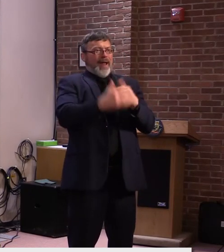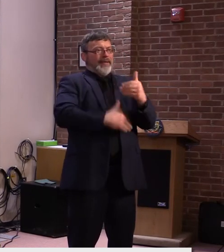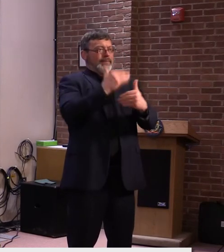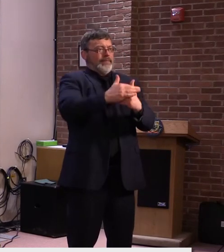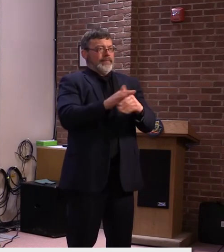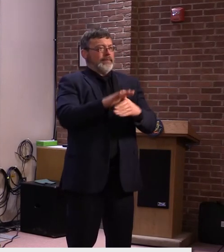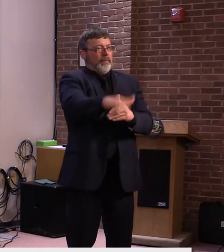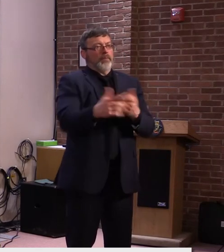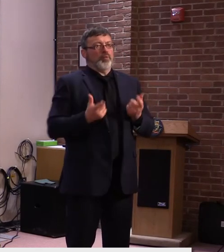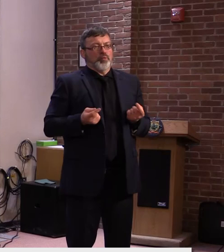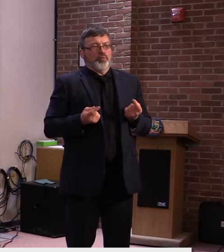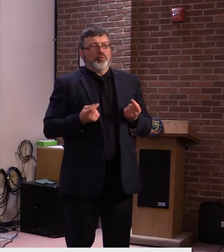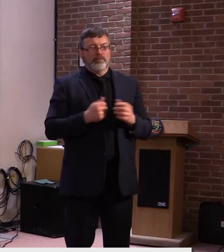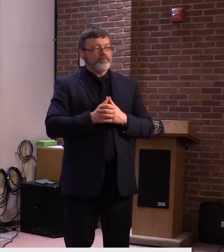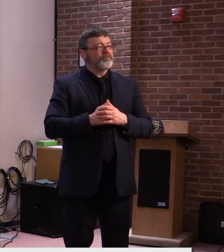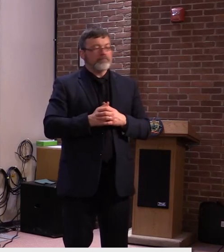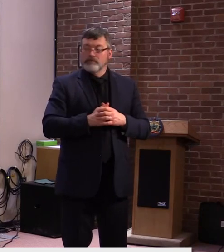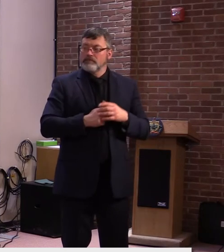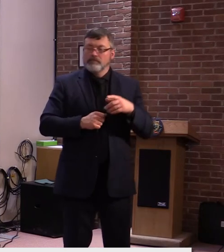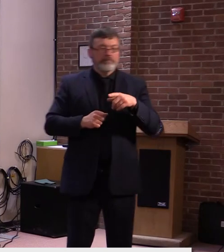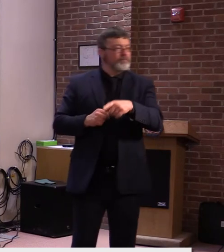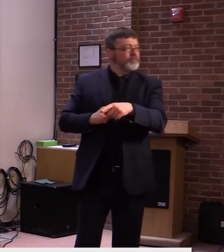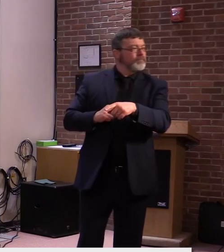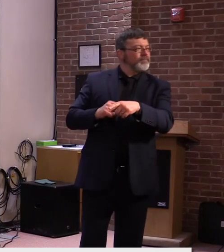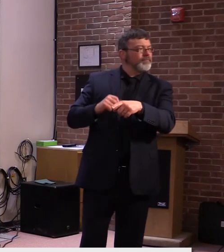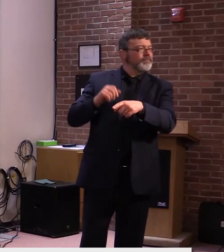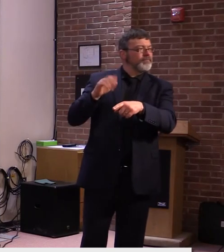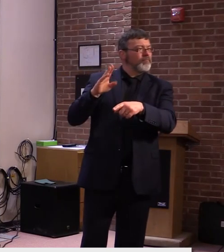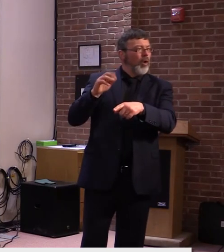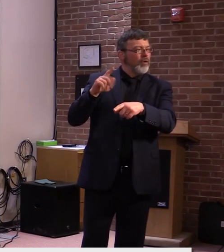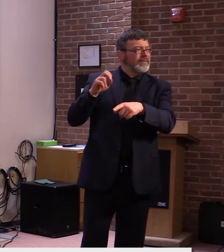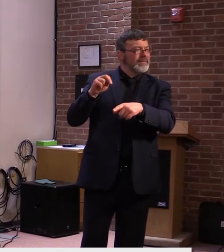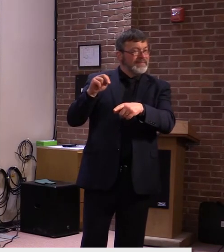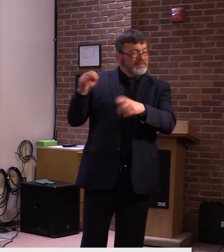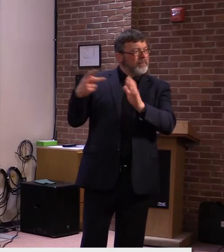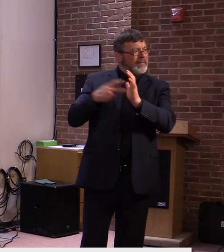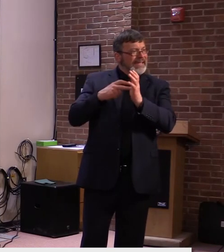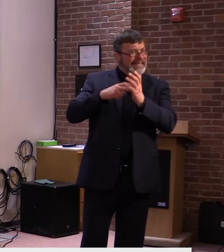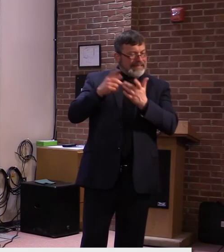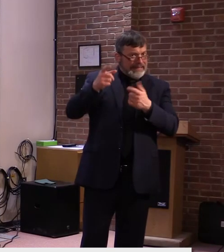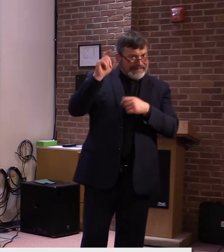Is there a fundamental need? I mean, is it a facility? Is it the legal authority? I mean,